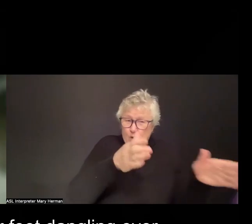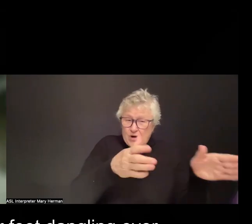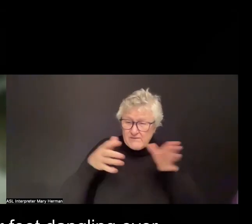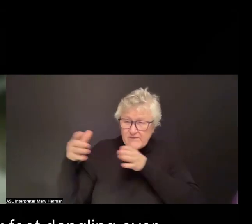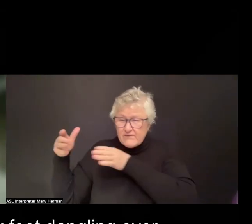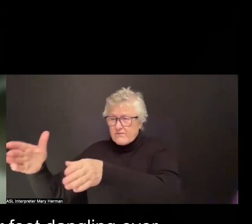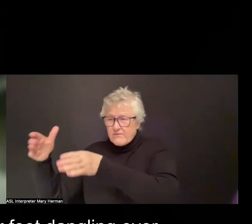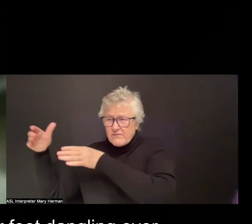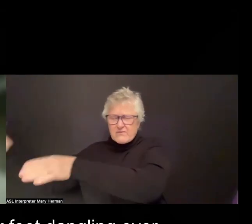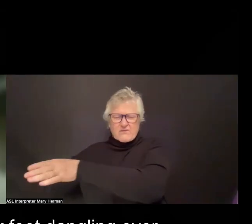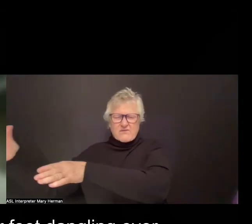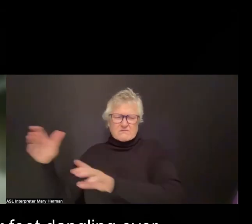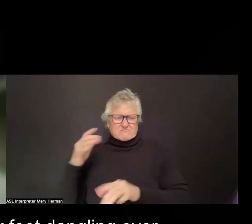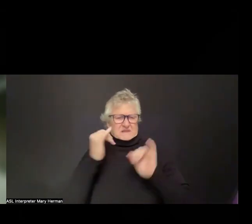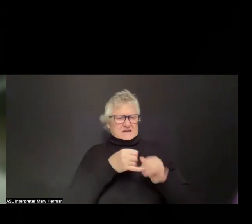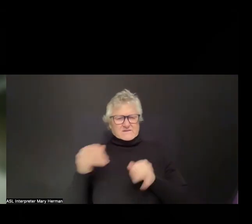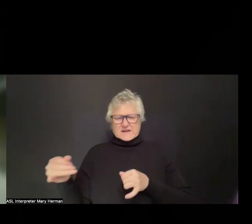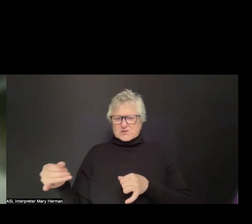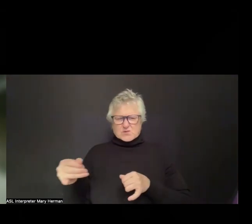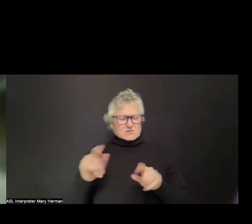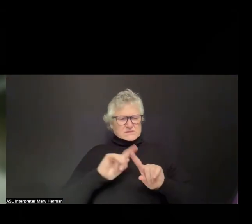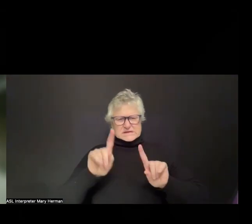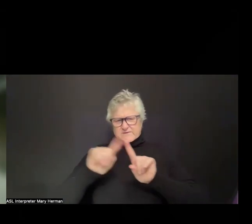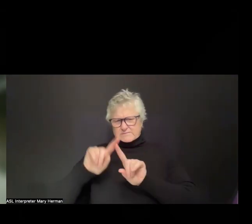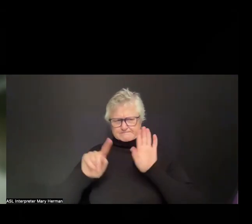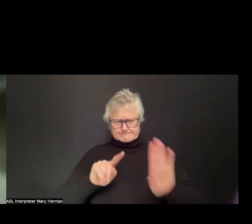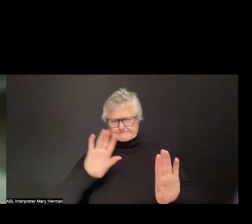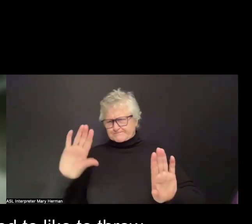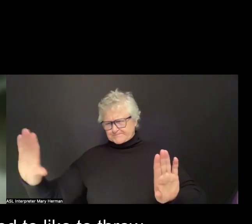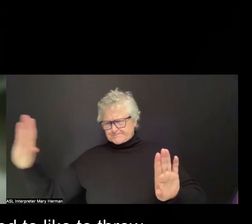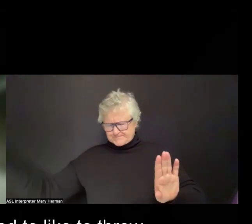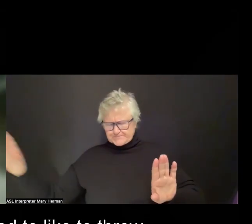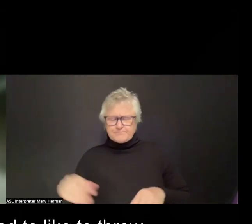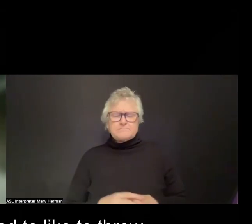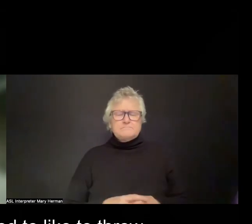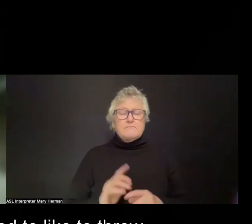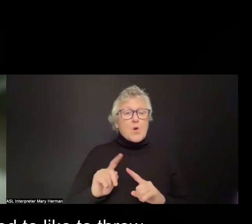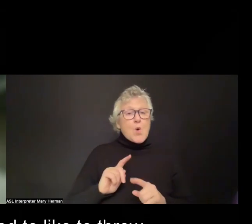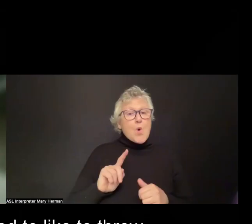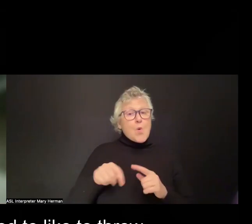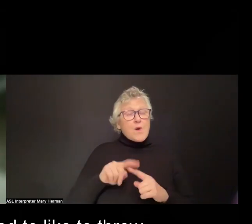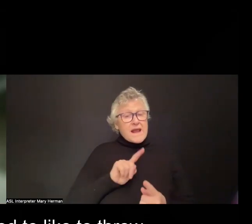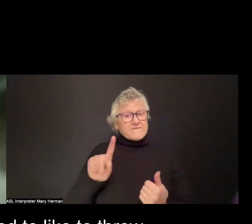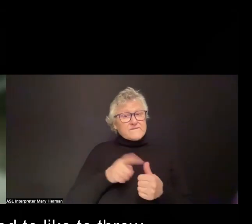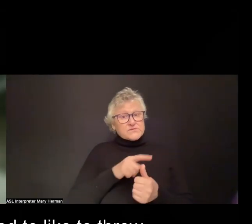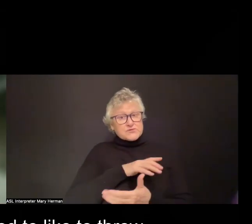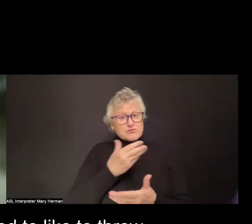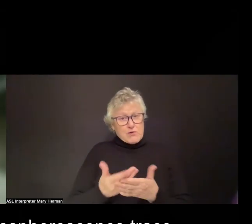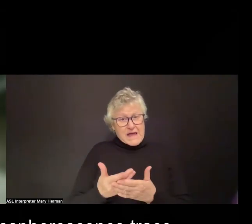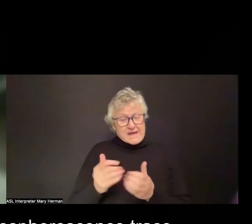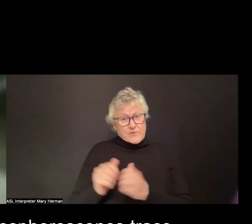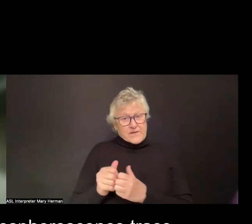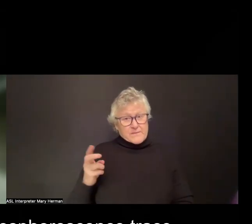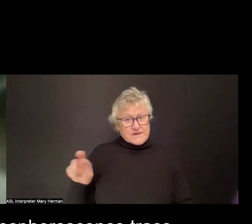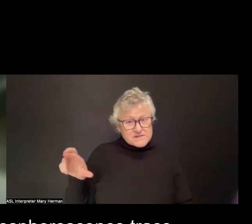sit on the bitter end with our feet dangling over the water. When I first arrived with Mrs. Tomlinson, I used to like to throw pebbles in the water to watch the pale